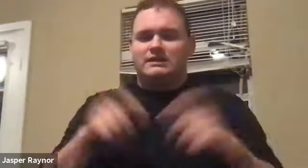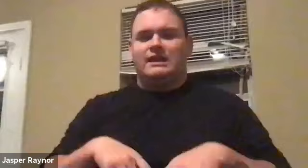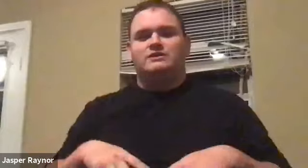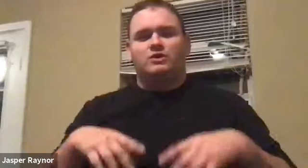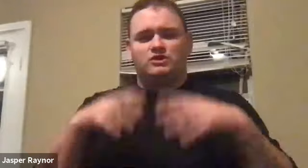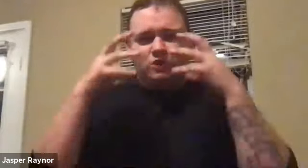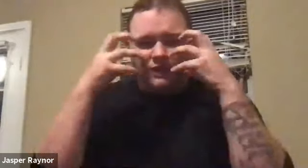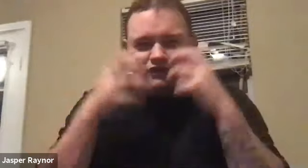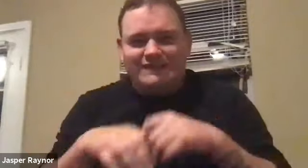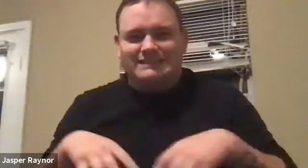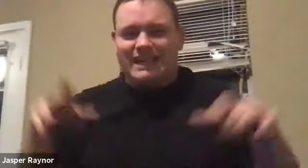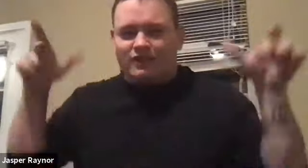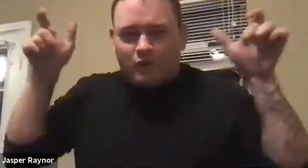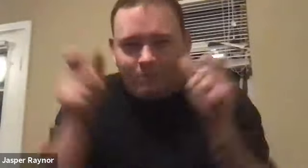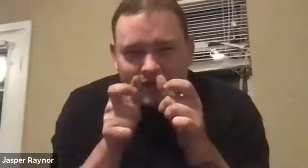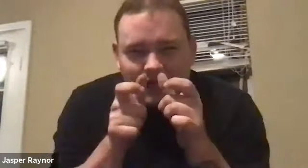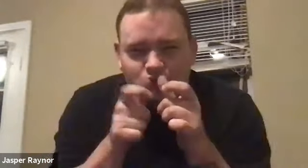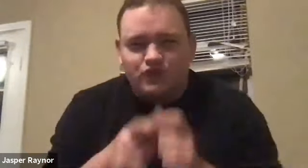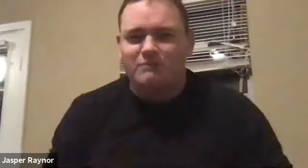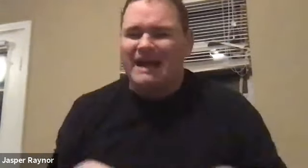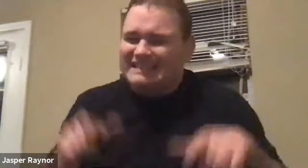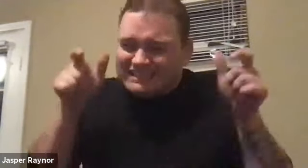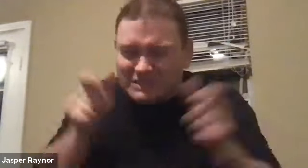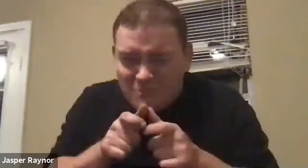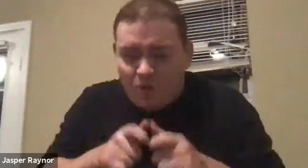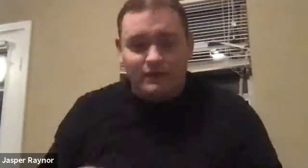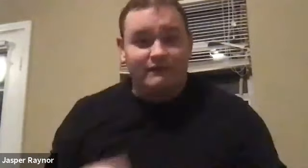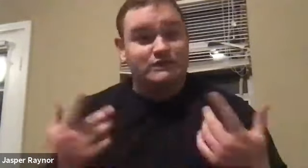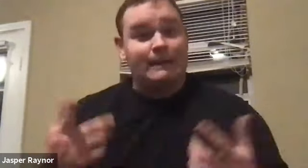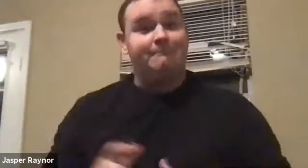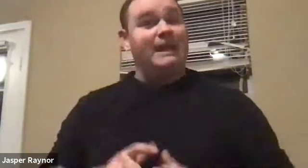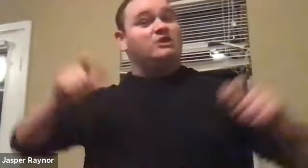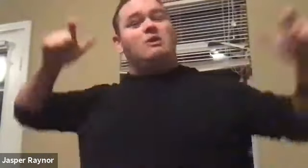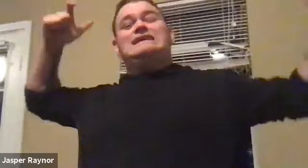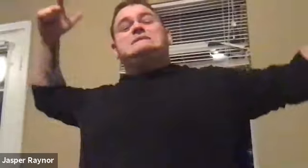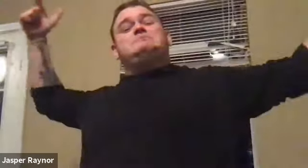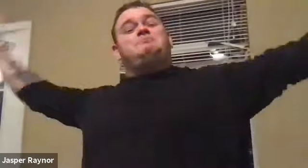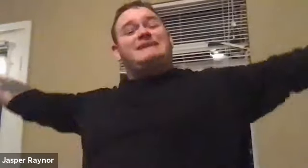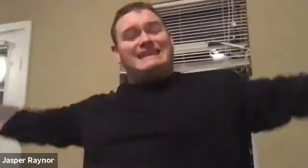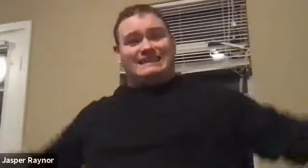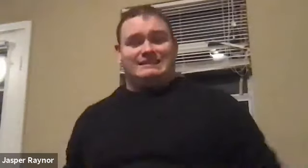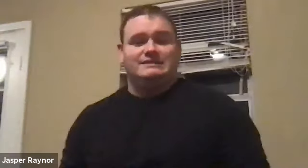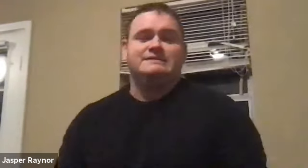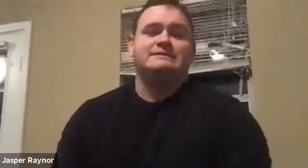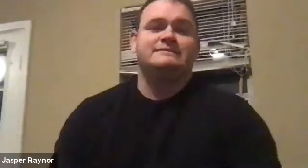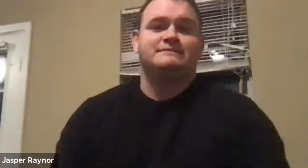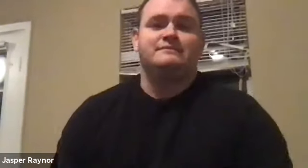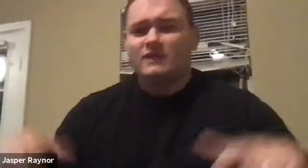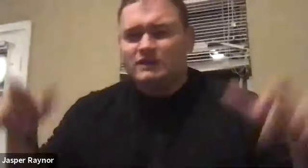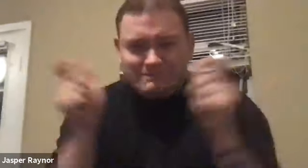like you'll squint your face together and you'll bring it closer to your body. Small. You're sounding big. It's big.